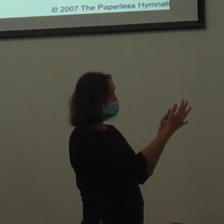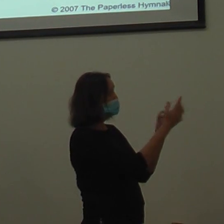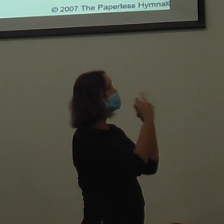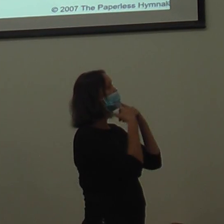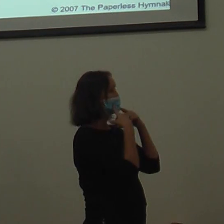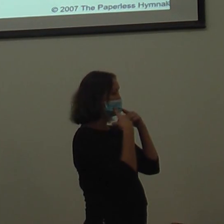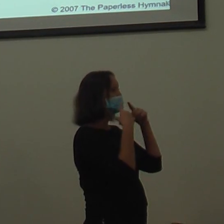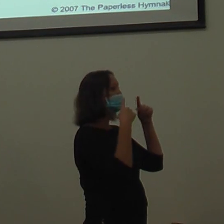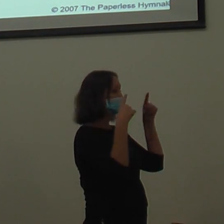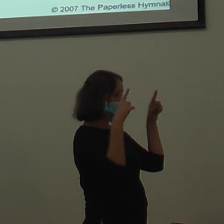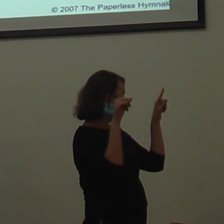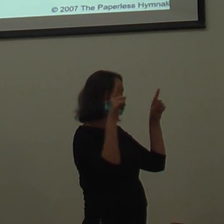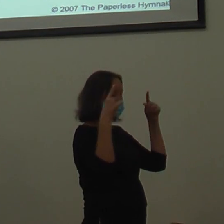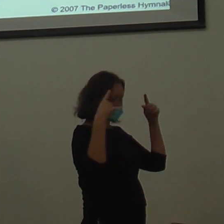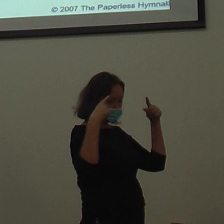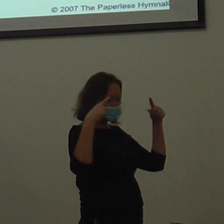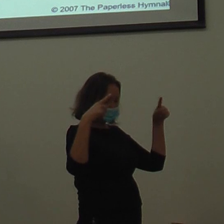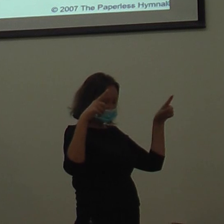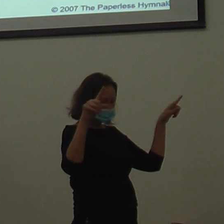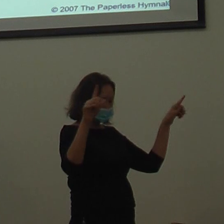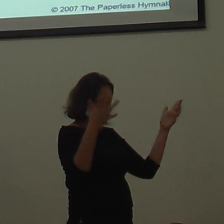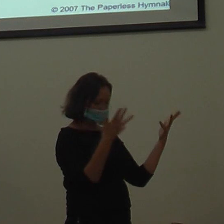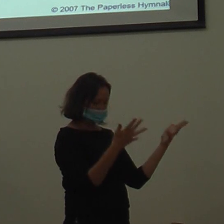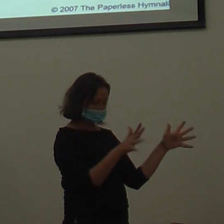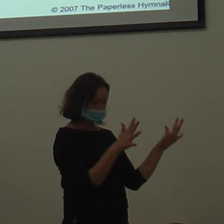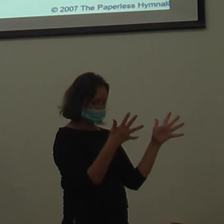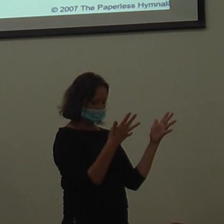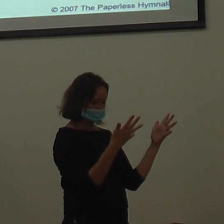until it was